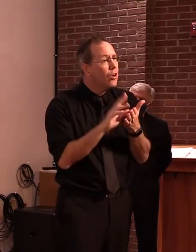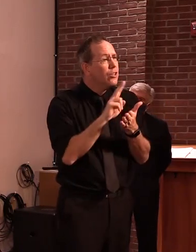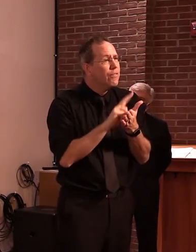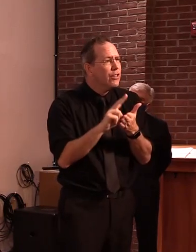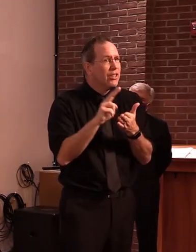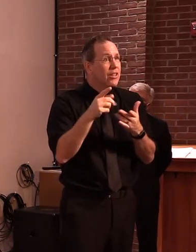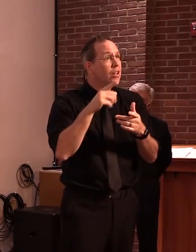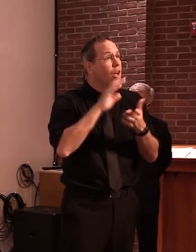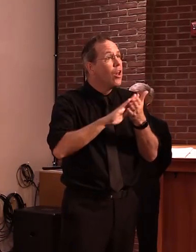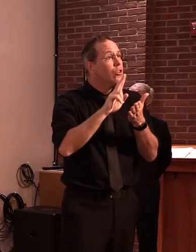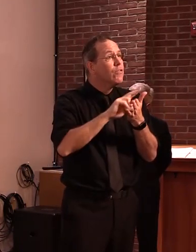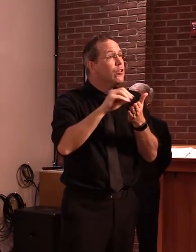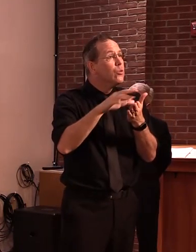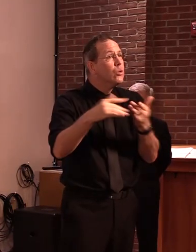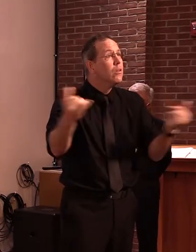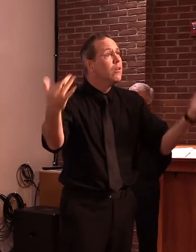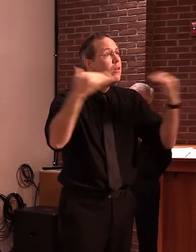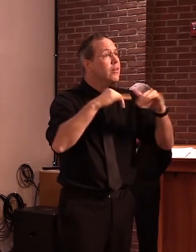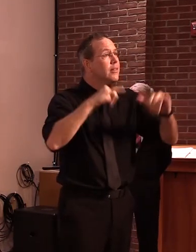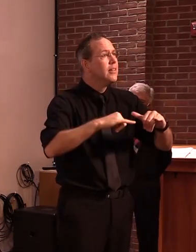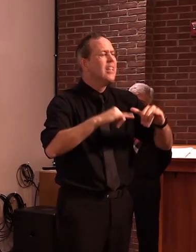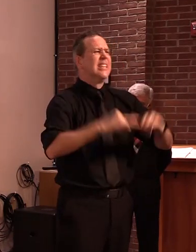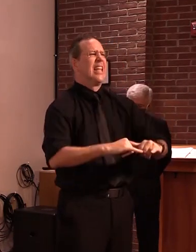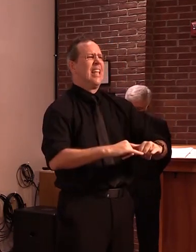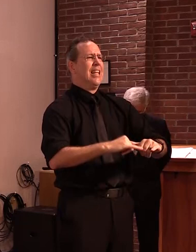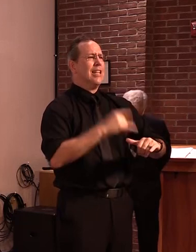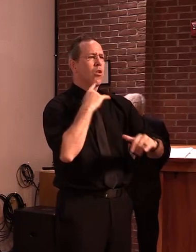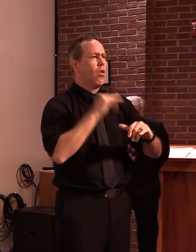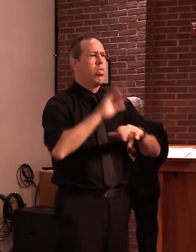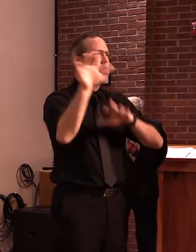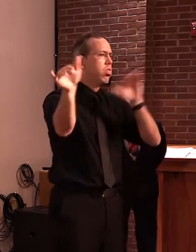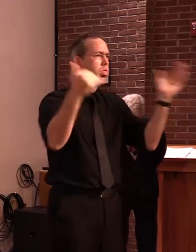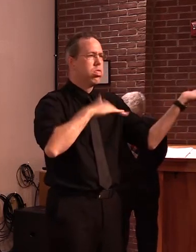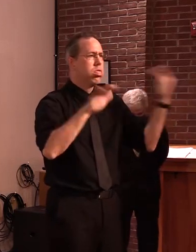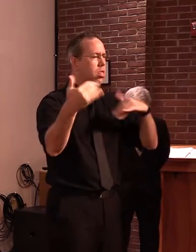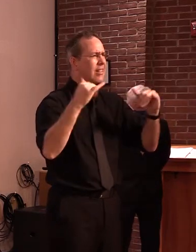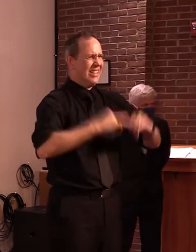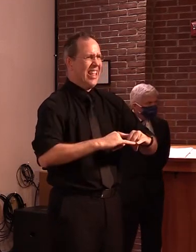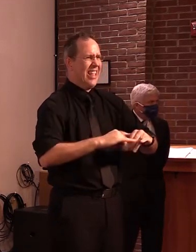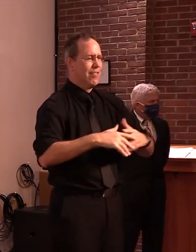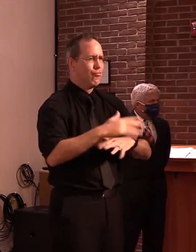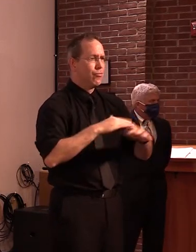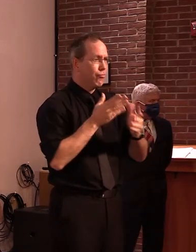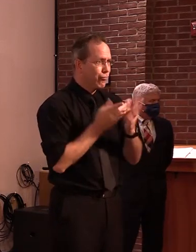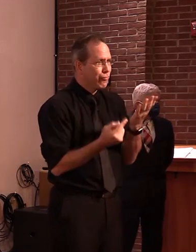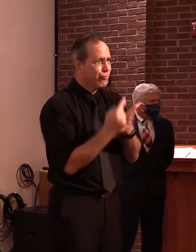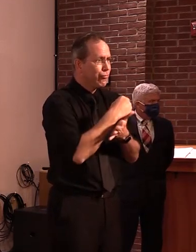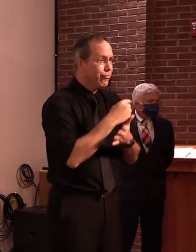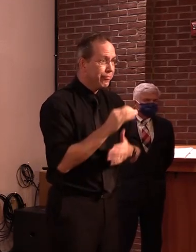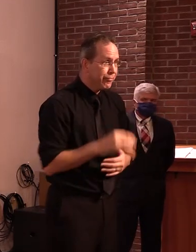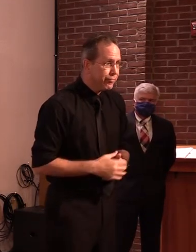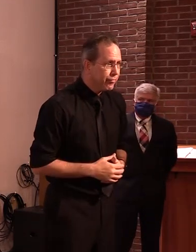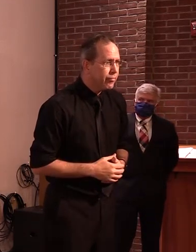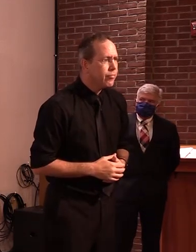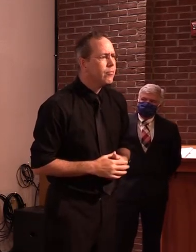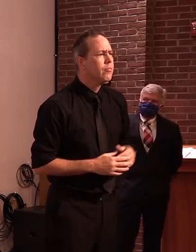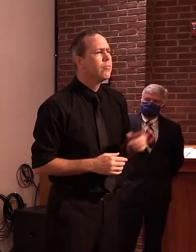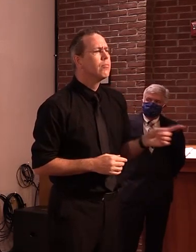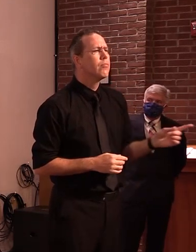campus as much as possible. One question about the death. Was this a person who was